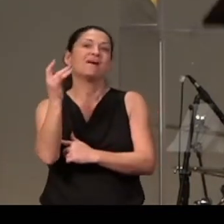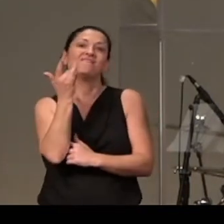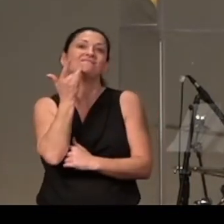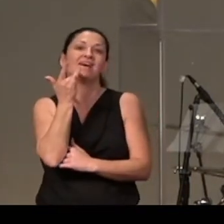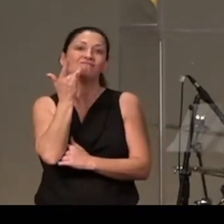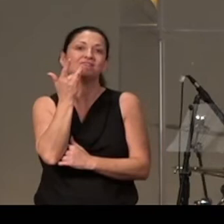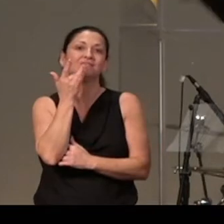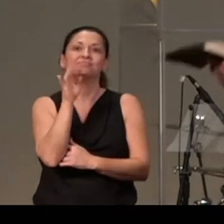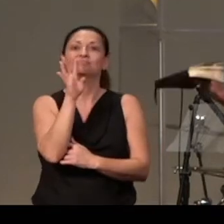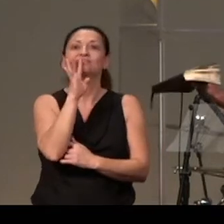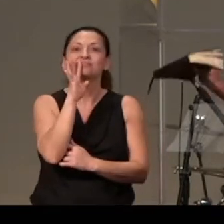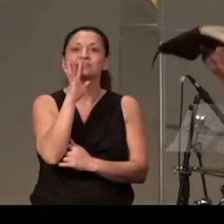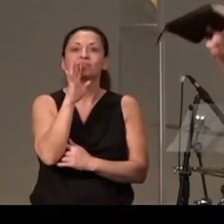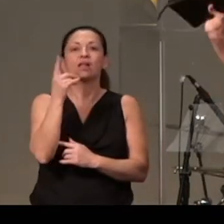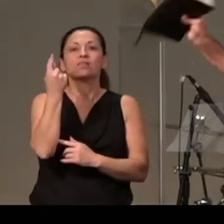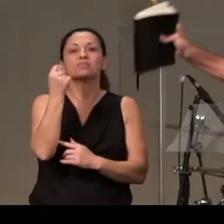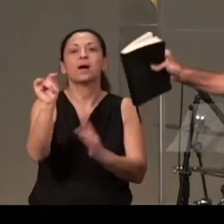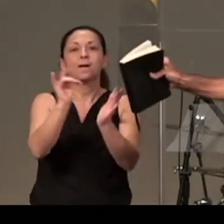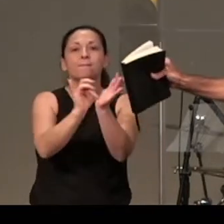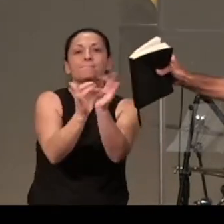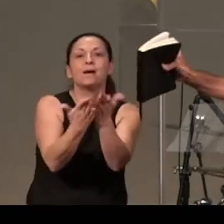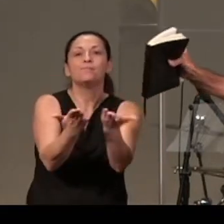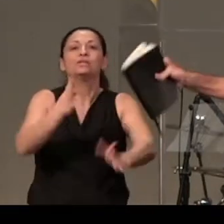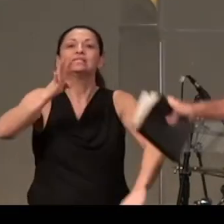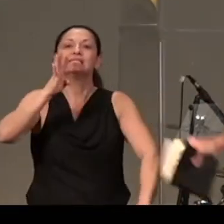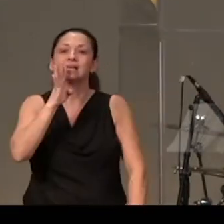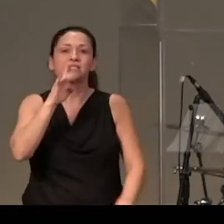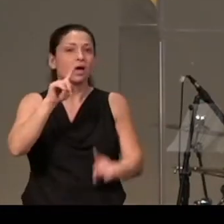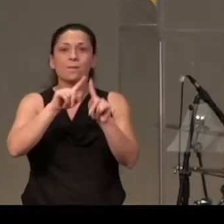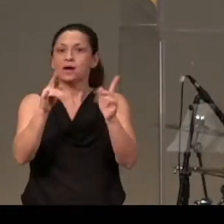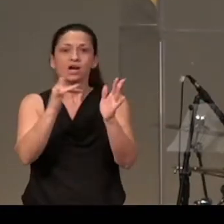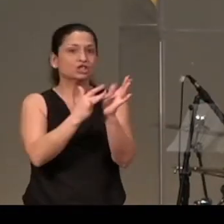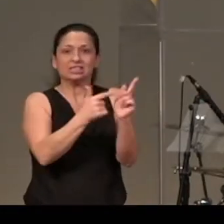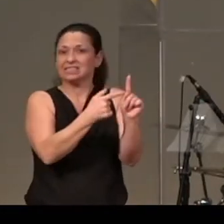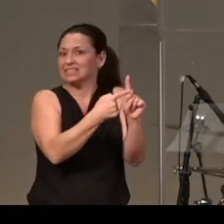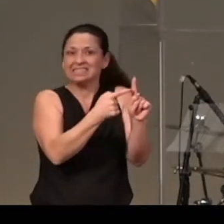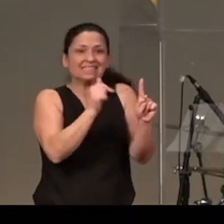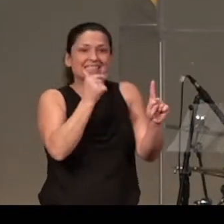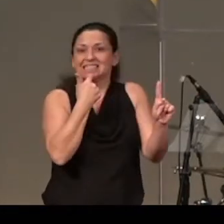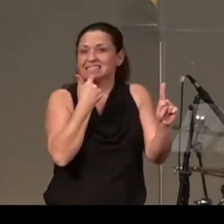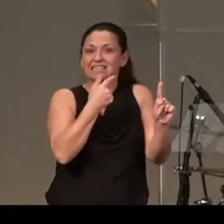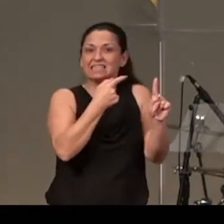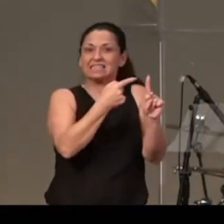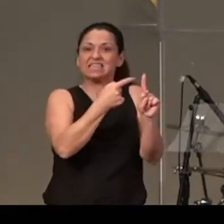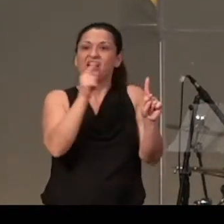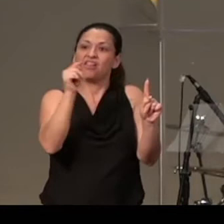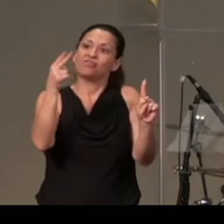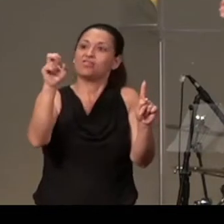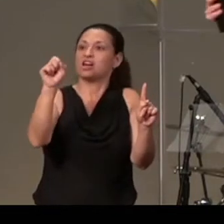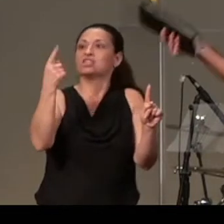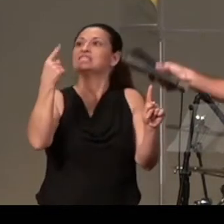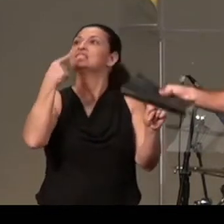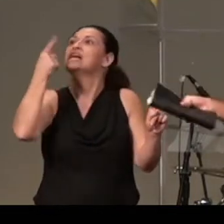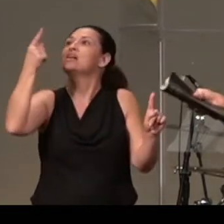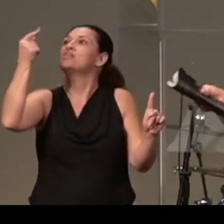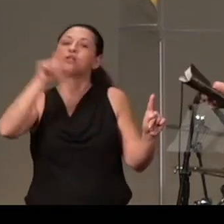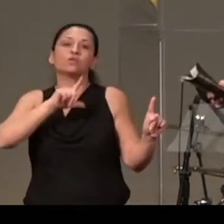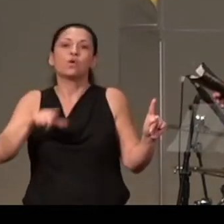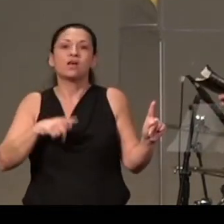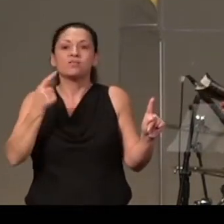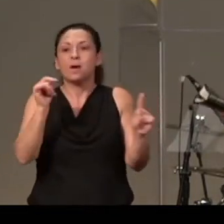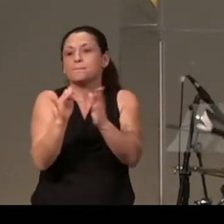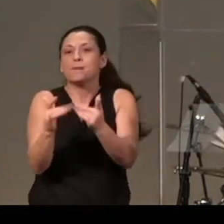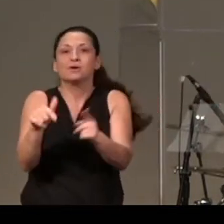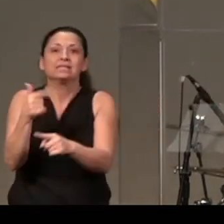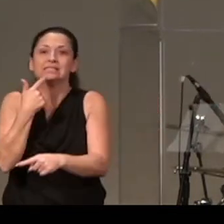The Bible says. But Jesus didn't say, thus says the Lord. He didn't say, the Bible says. He says